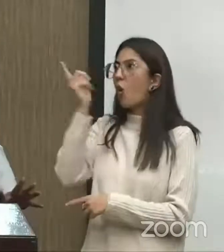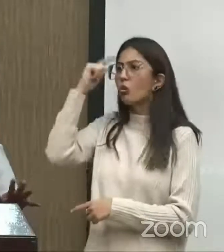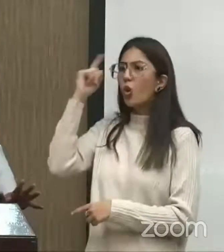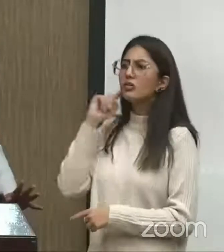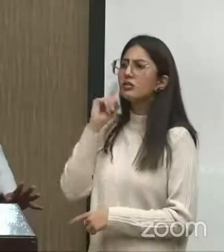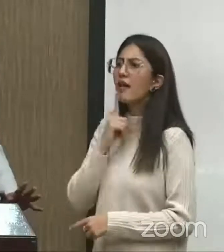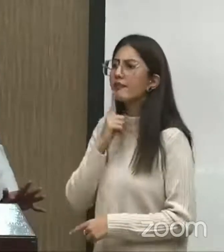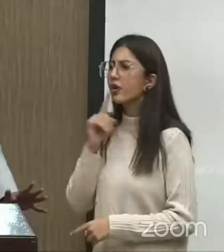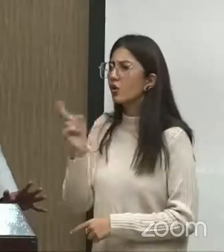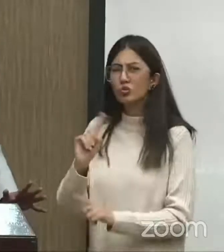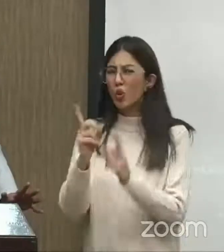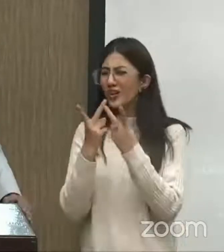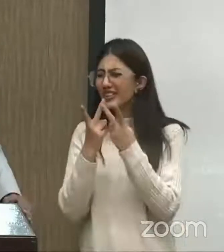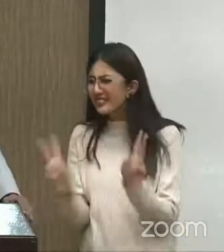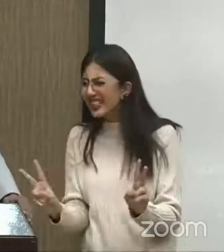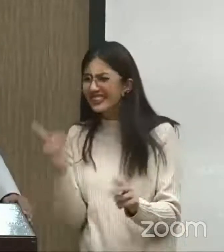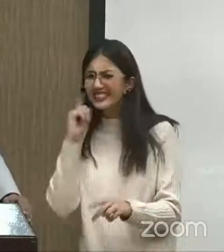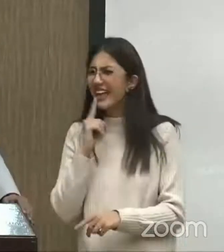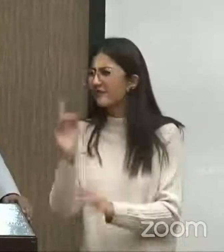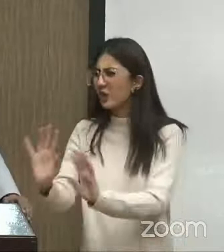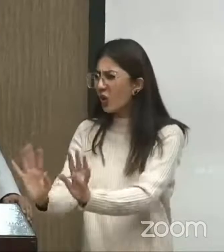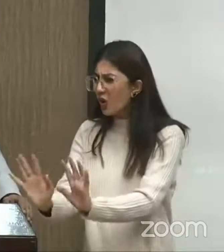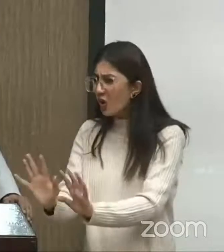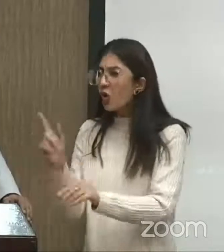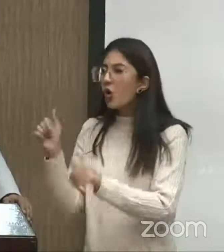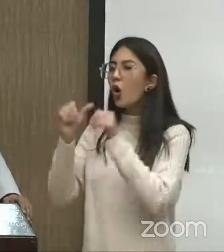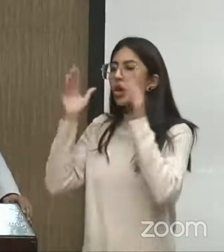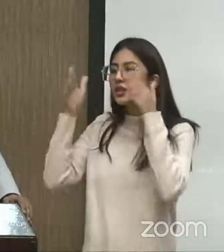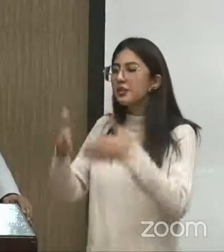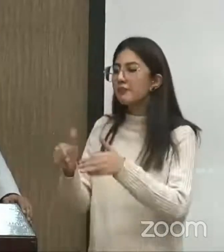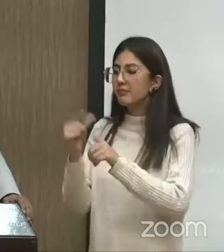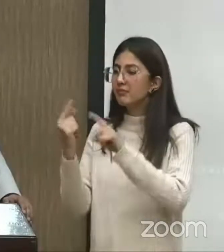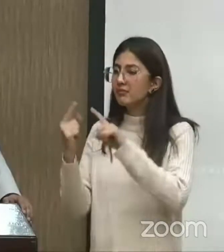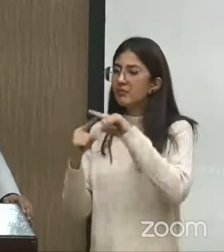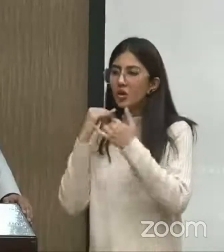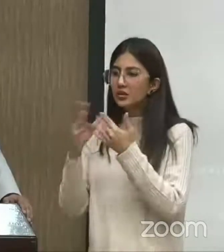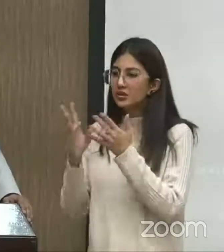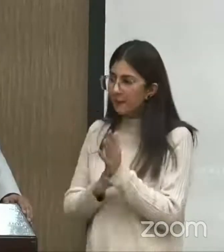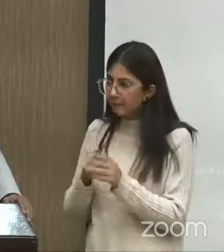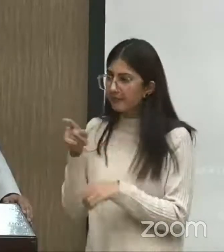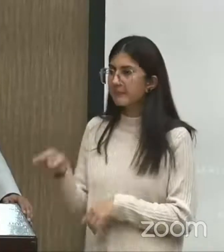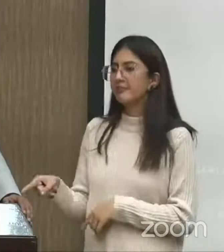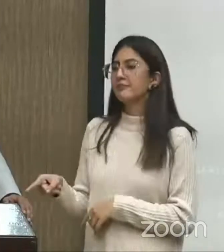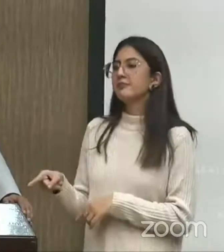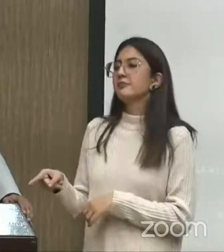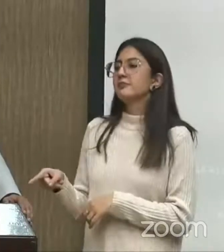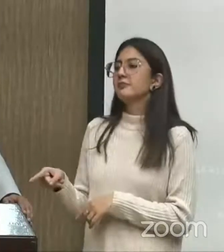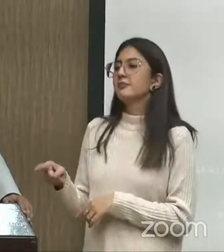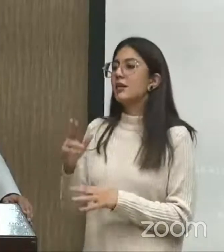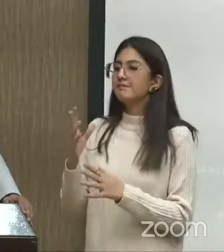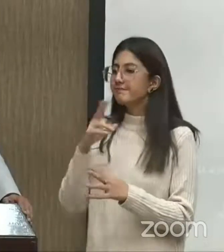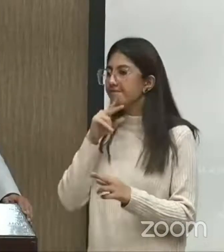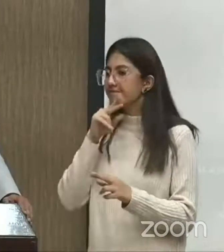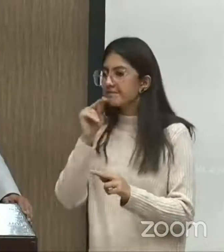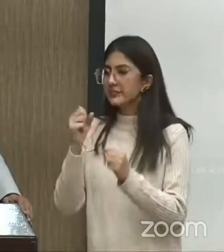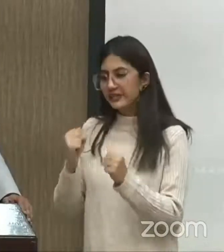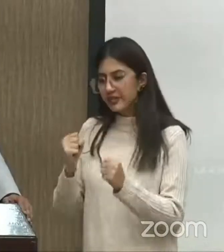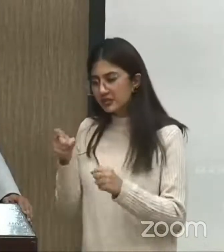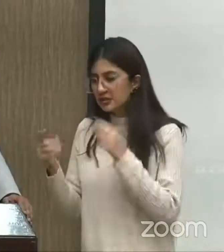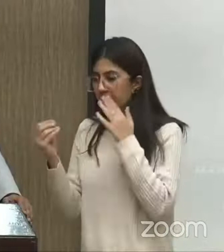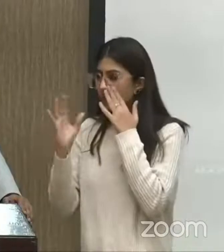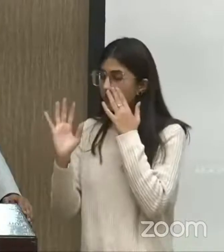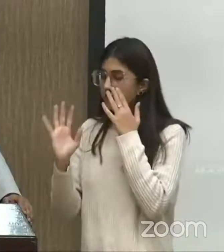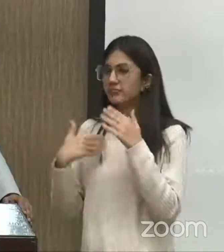no, that's different. He's actually on the autism spectrum. And so I was obviously had to leave the country, go to the